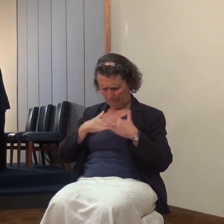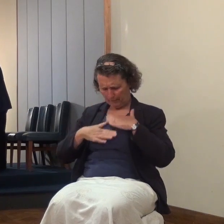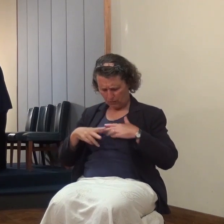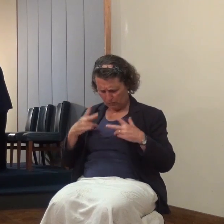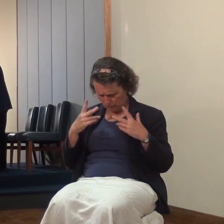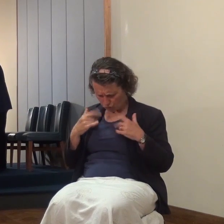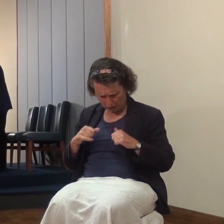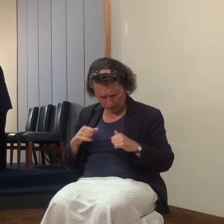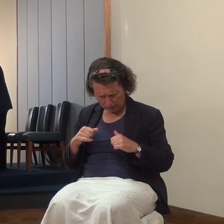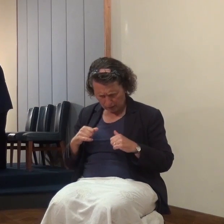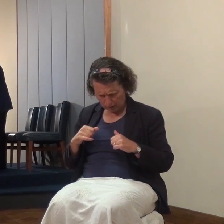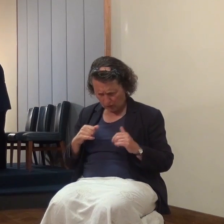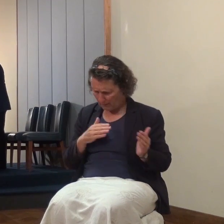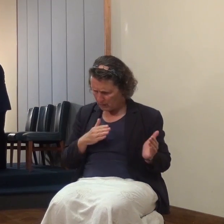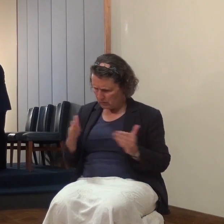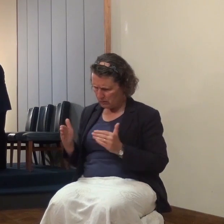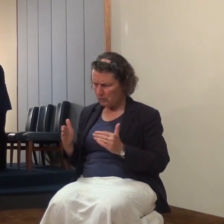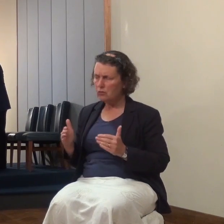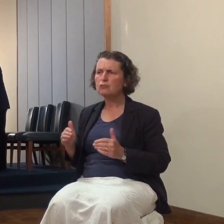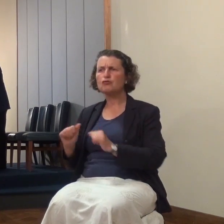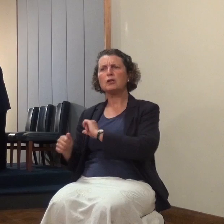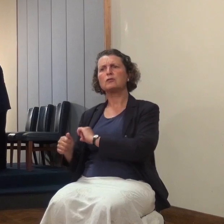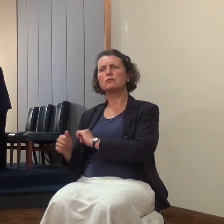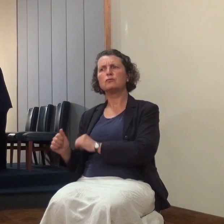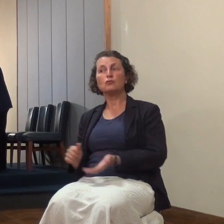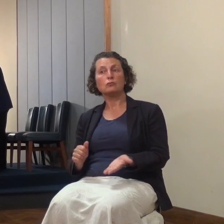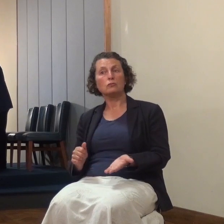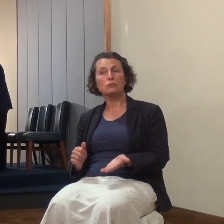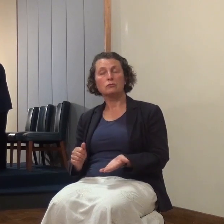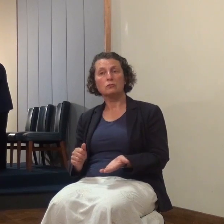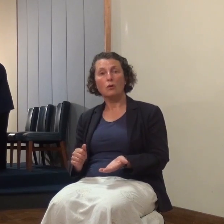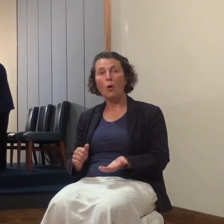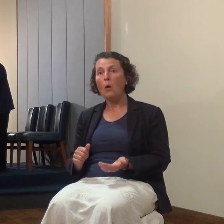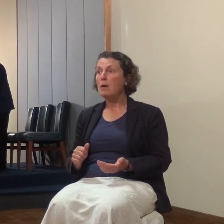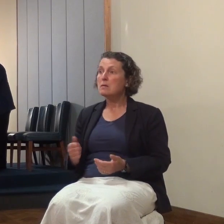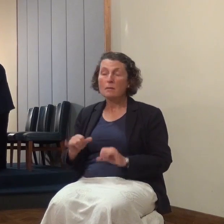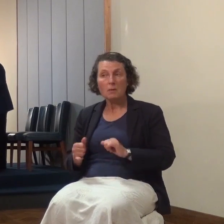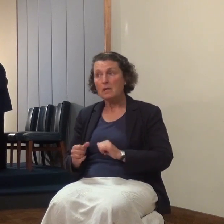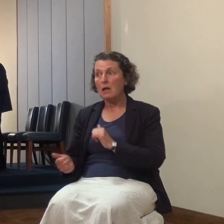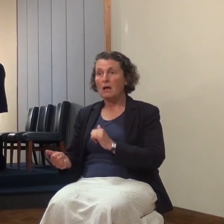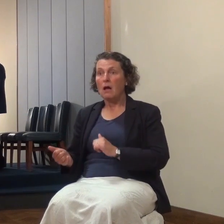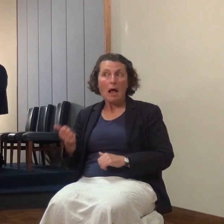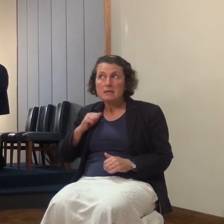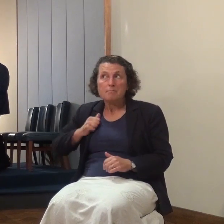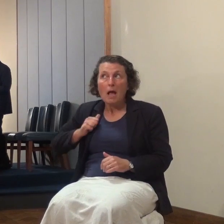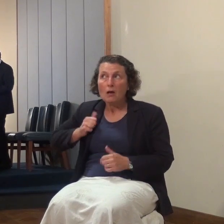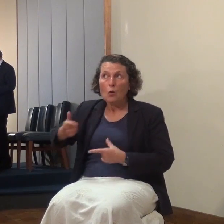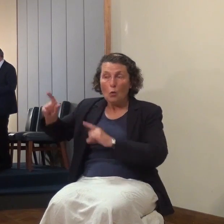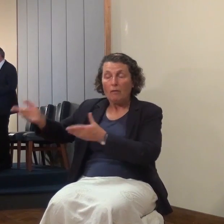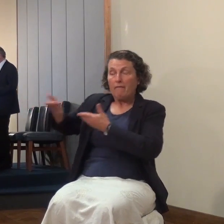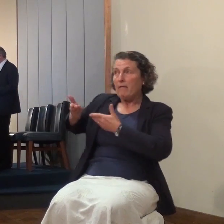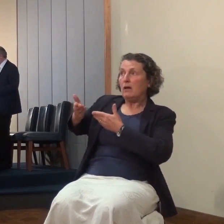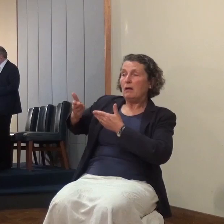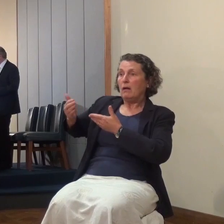prison clothes like Joseph, and prepare for something different and quite unexpected. So whatever our affliction and present